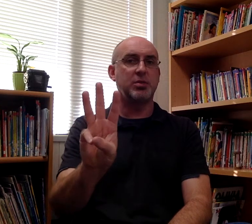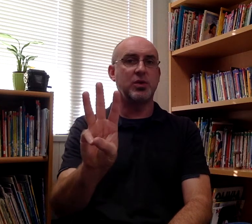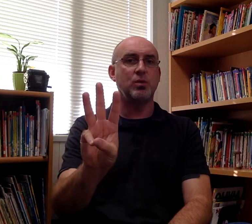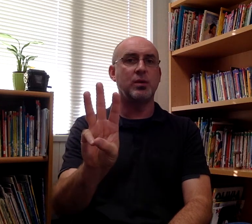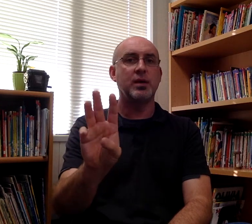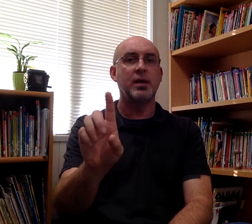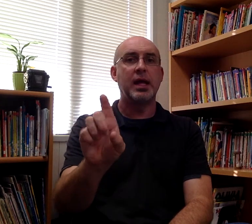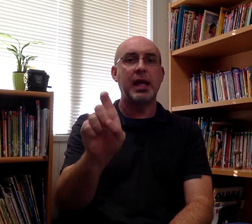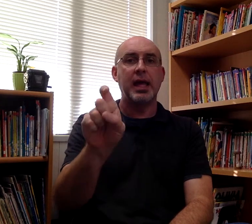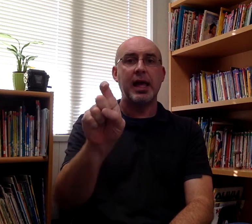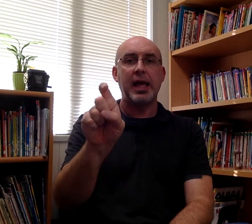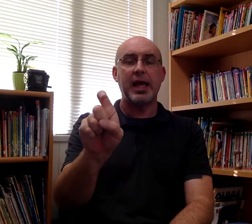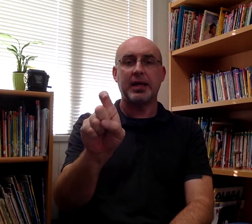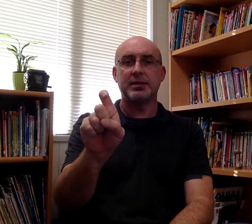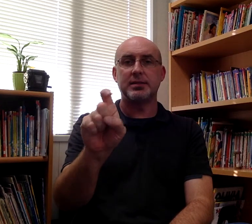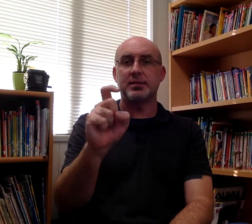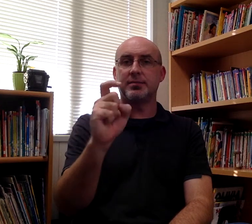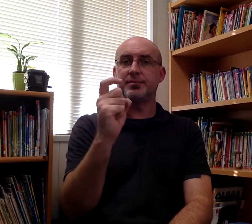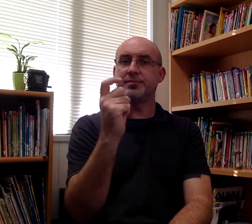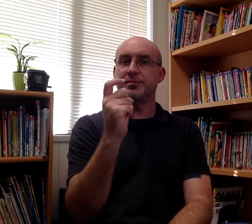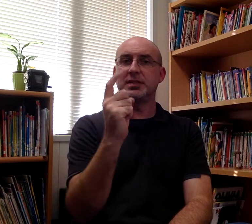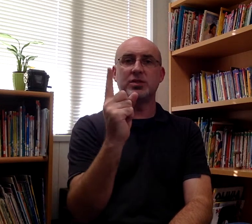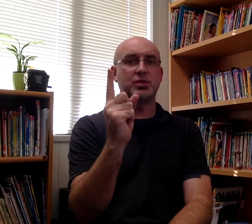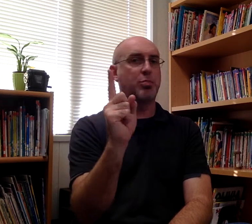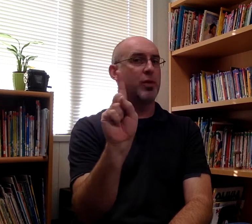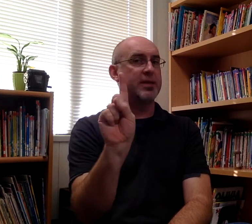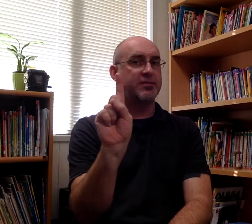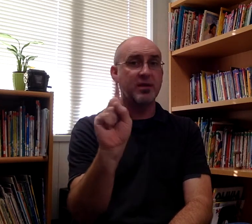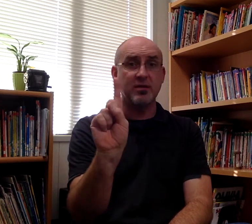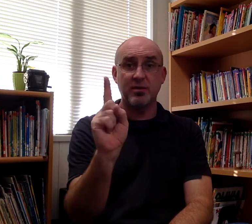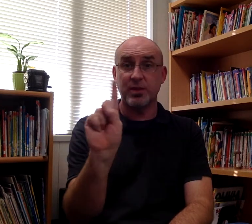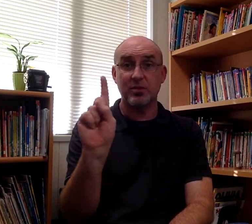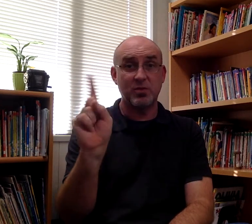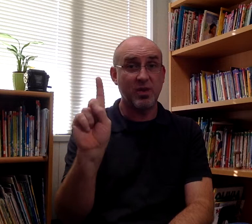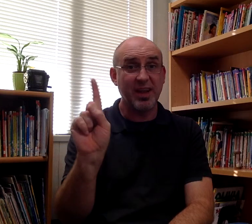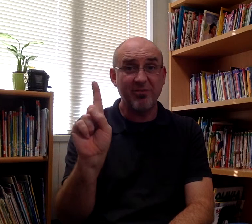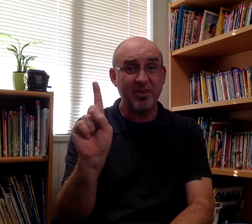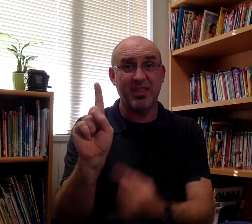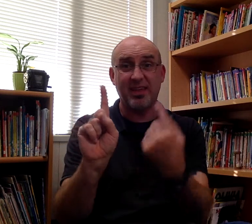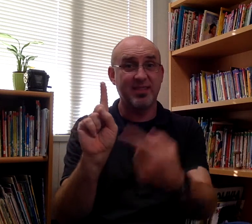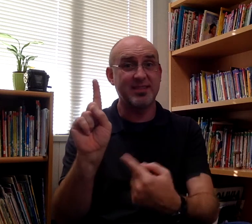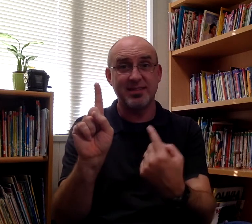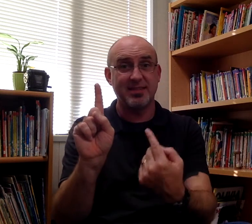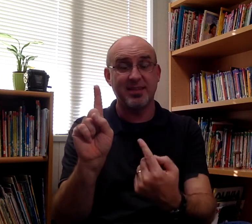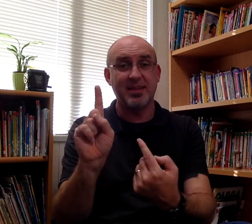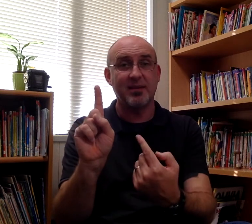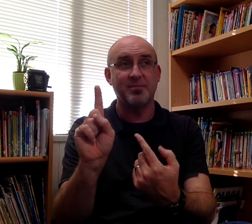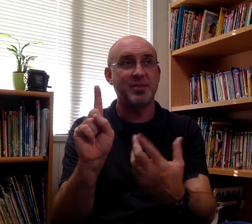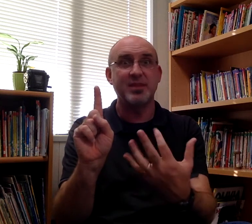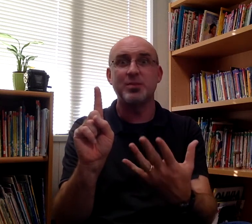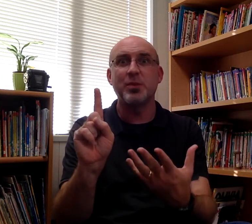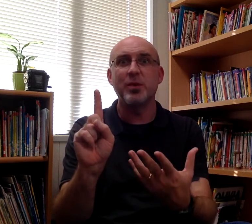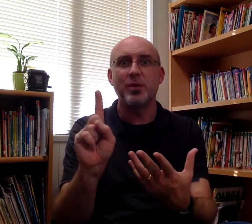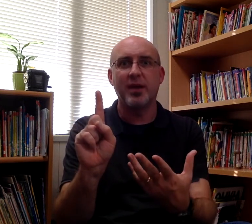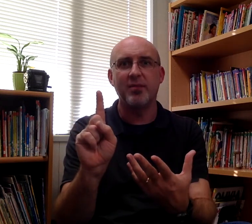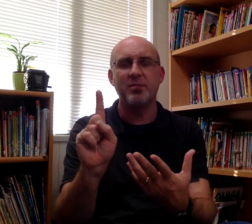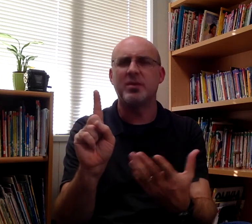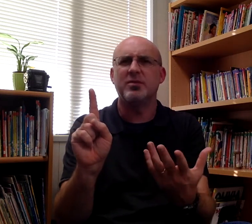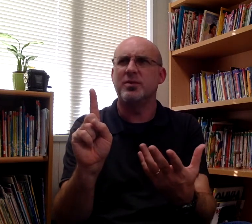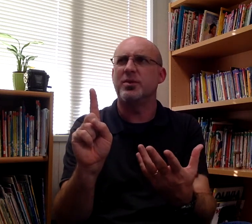W. X. It's just your pointy finger that we use for everything in this this program, whatever you want to